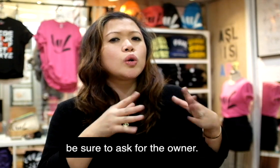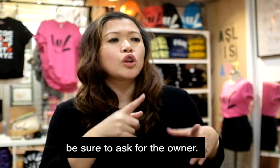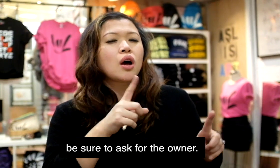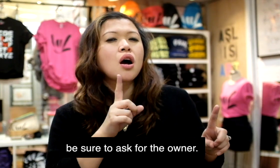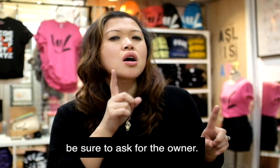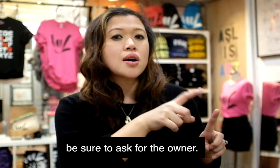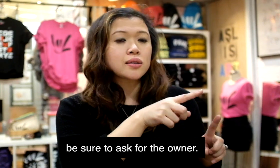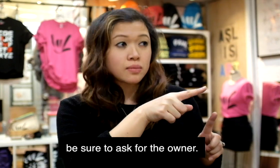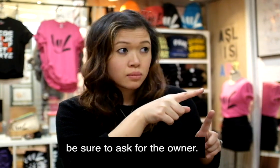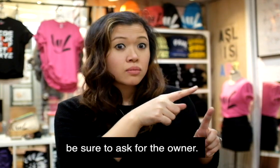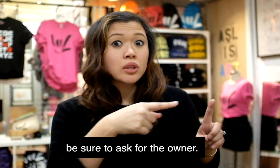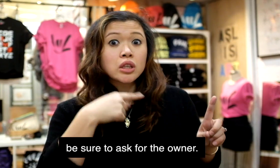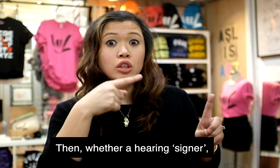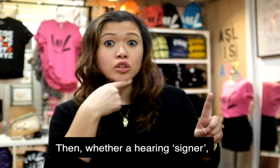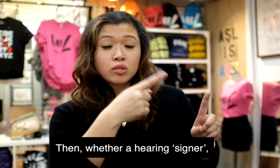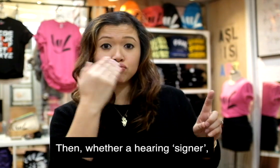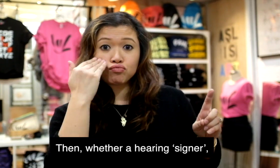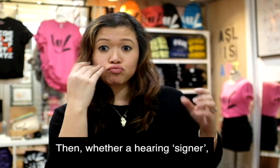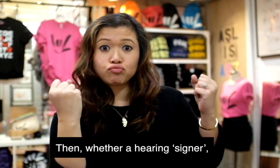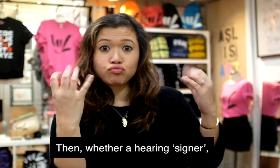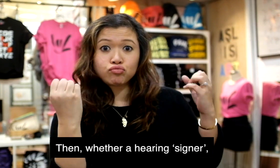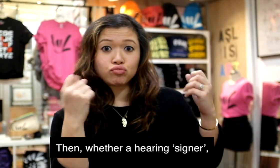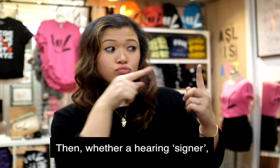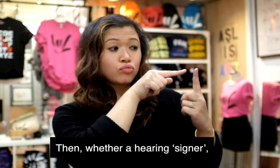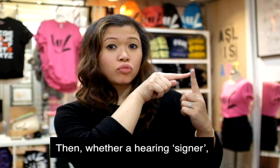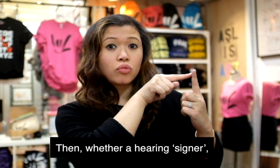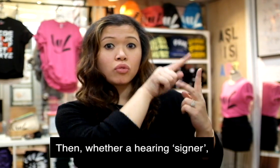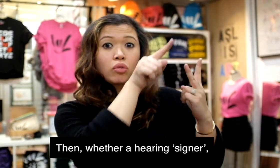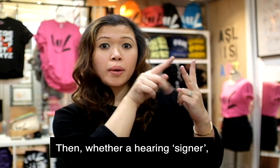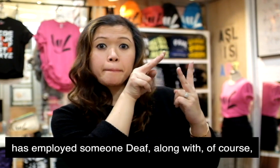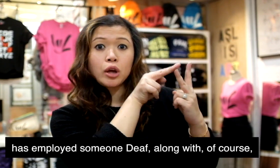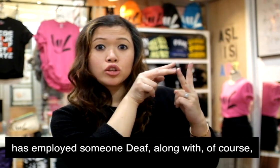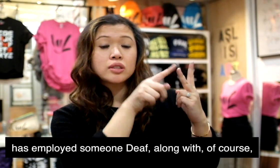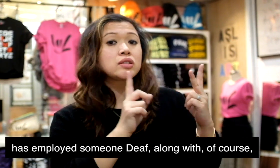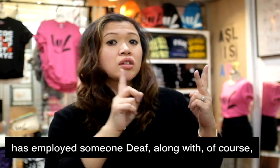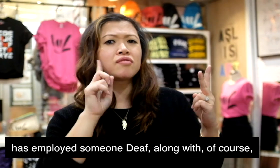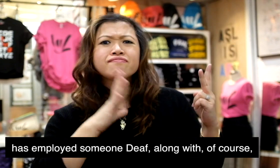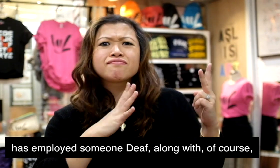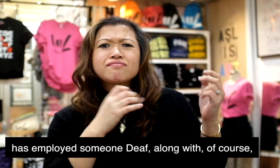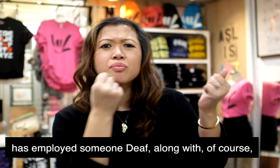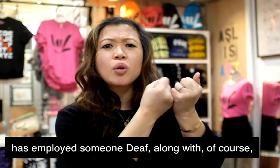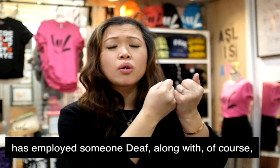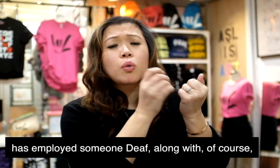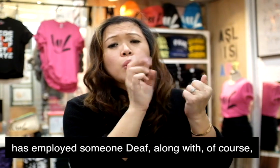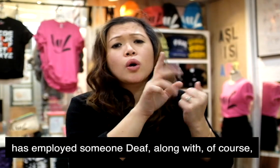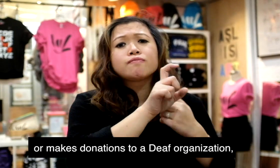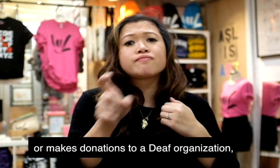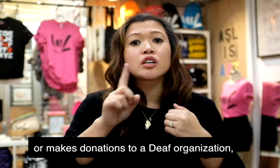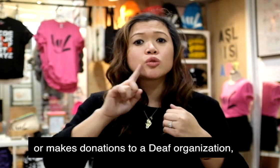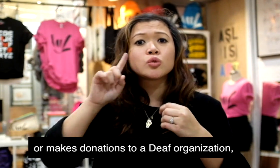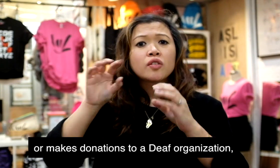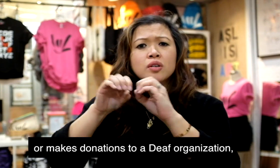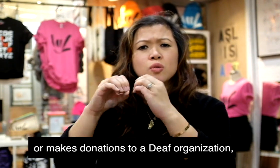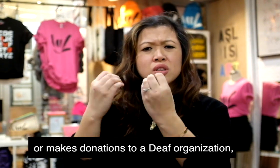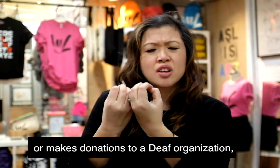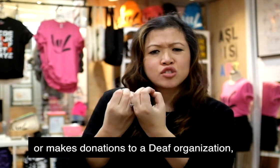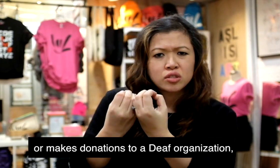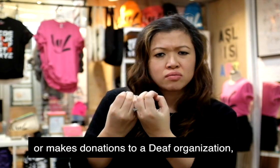find out who the owner is. With the owner. Talk to that owner. Are they hearing? Do they know sign language? Do they employ deaf people or do they make donations to